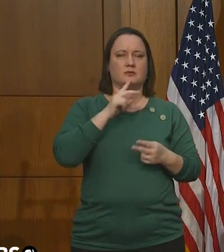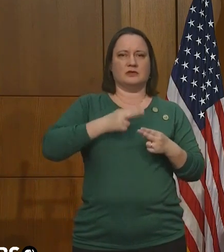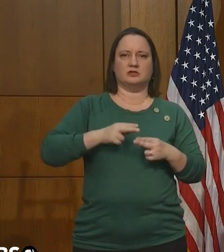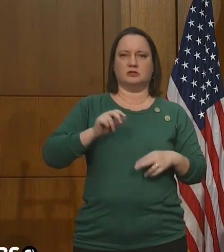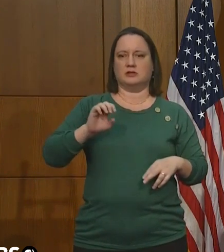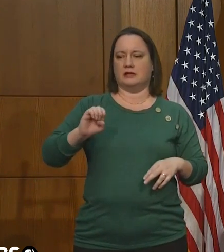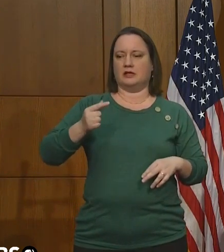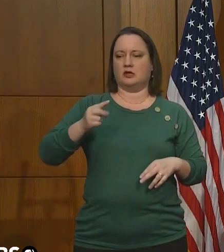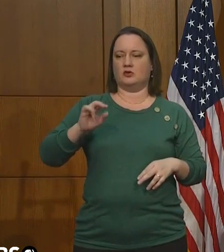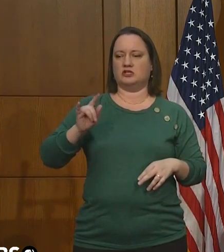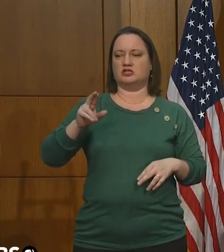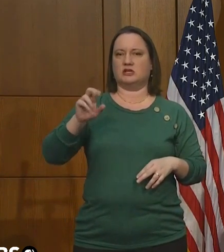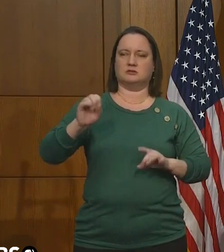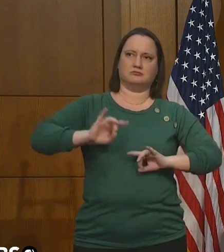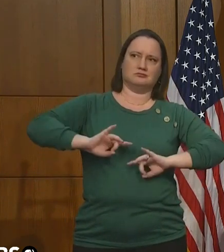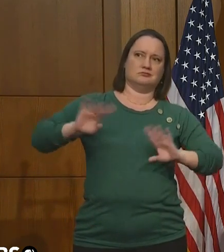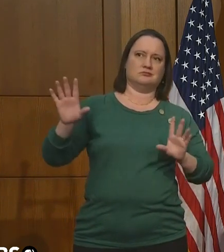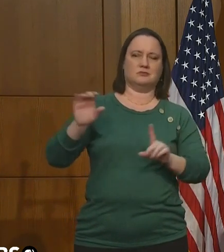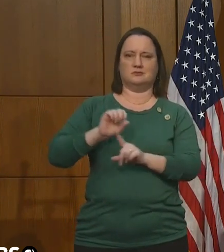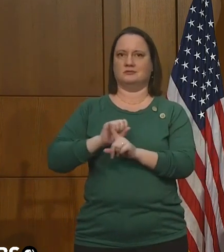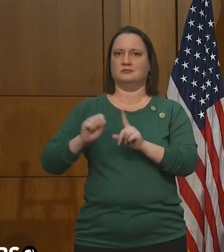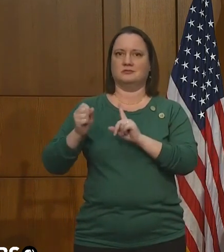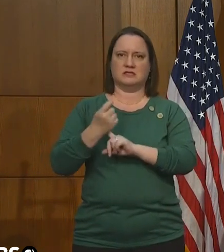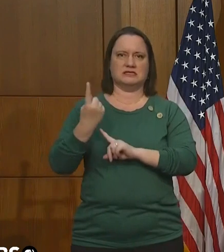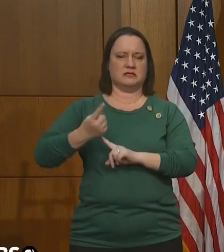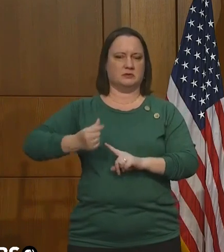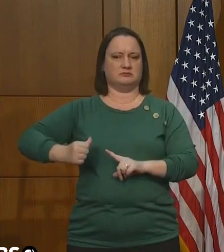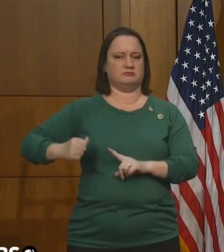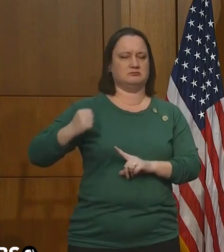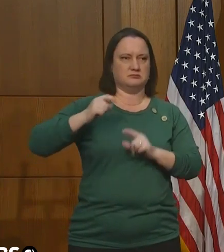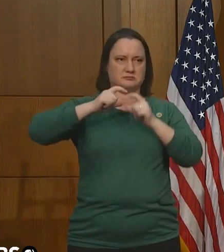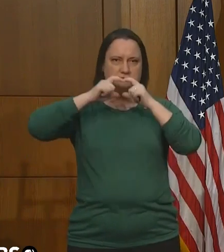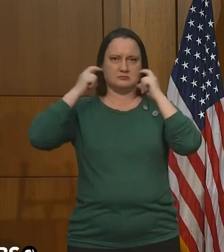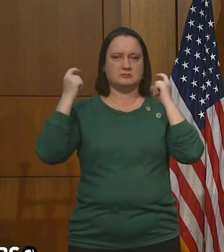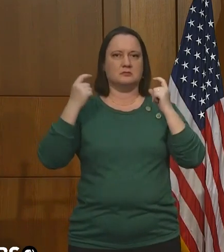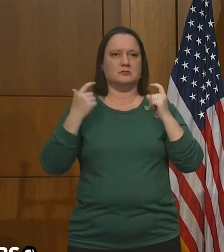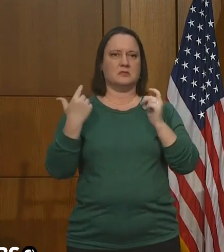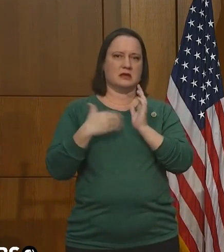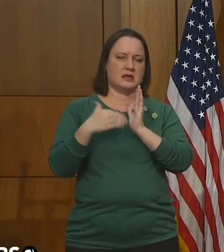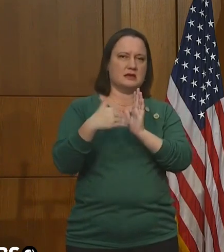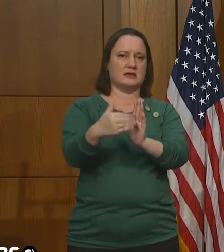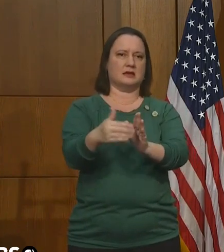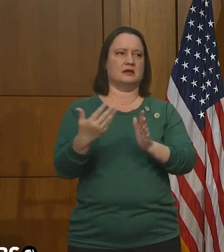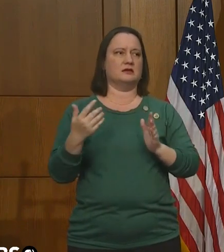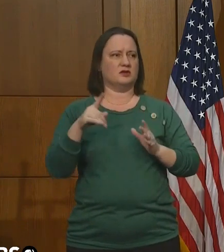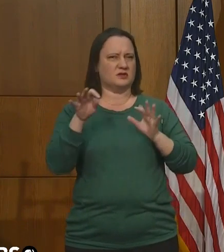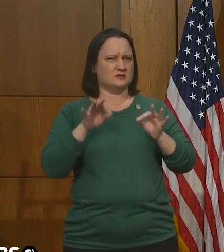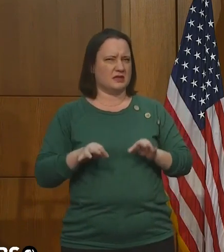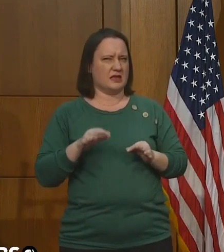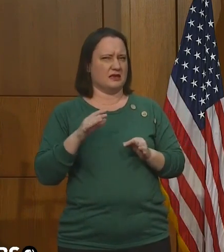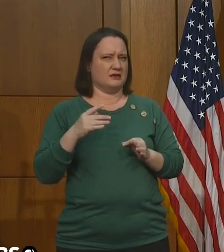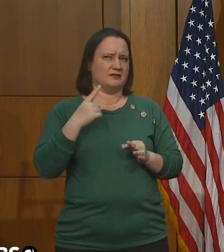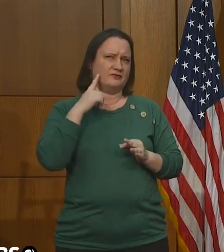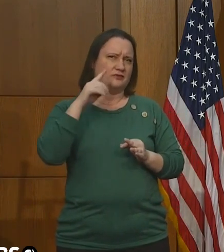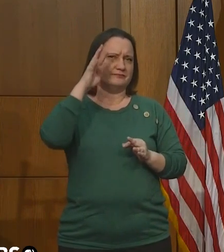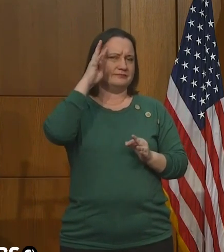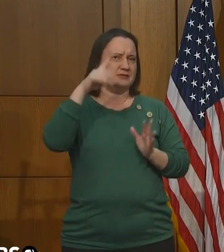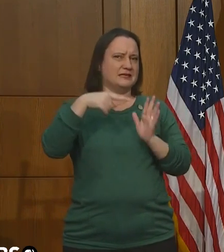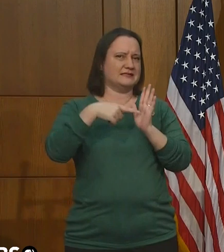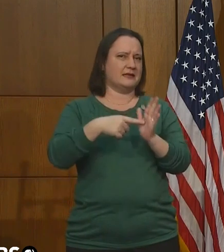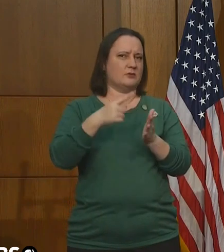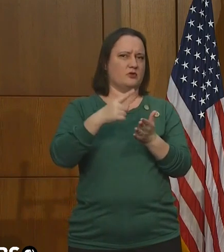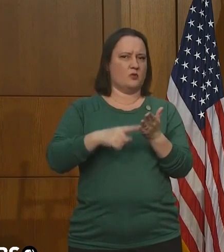what the scenario would be in that situation. And then just a sort of broader question, I mean, it seems like mask wearing has become sort of politicized. Are you